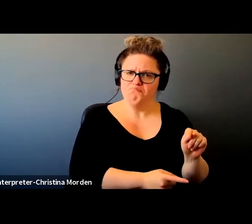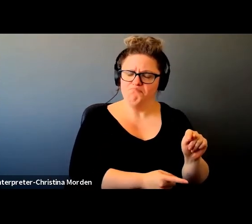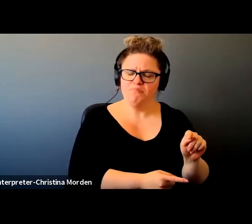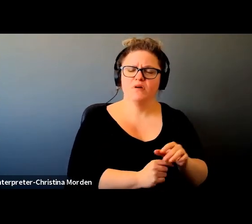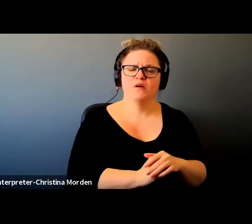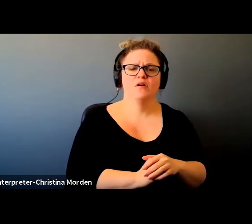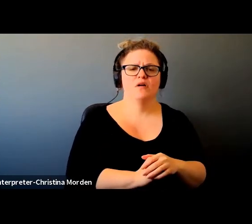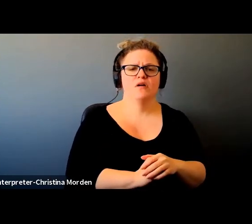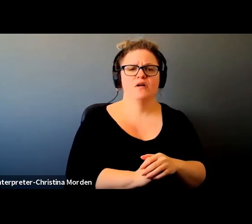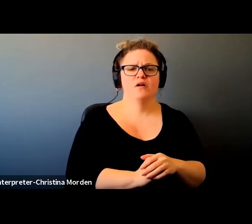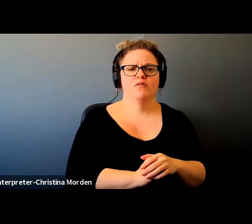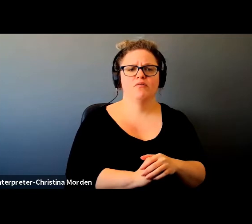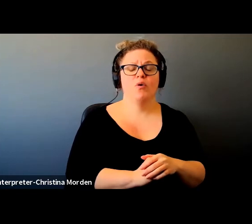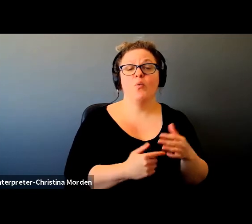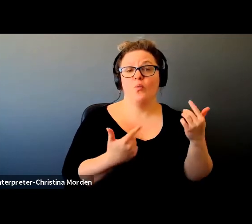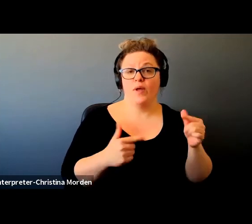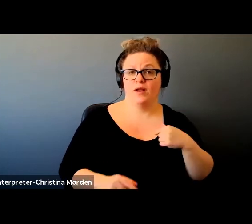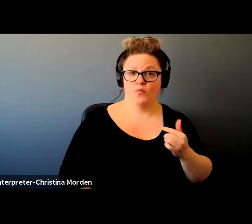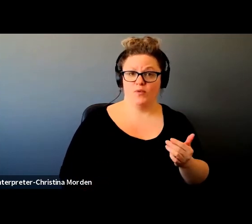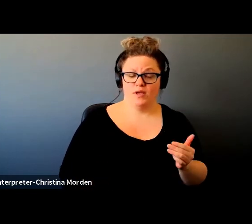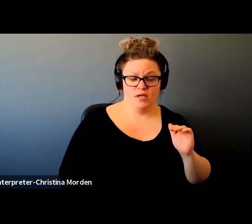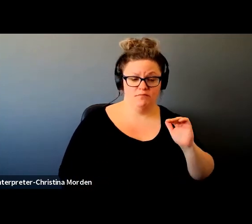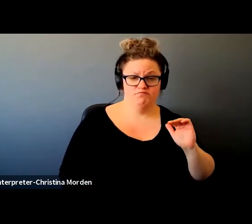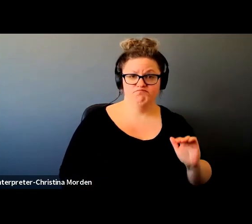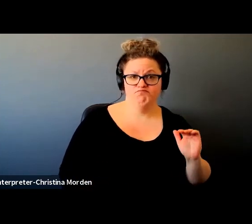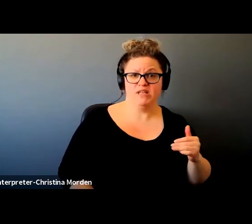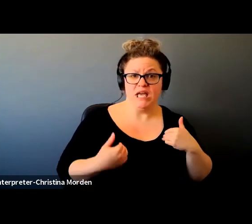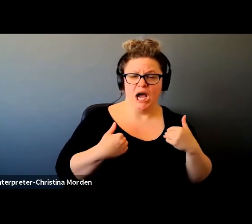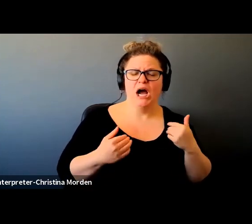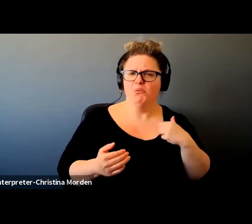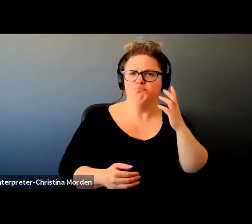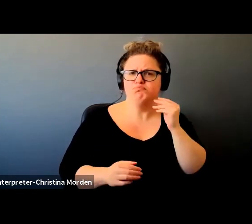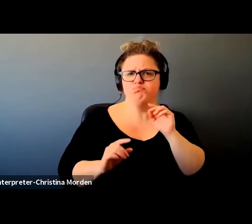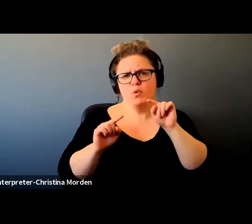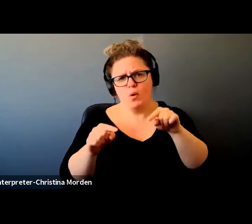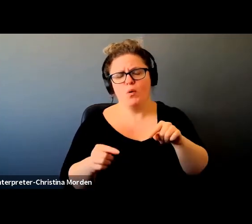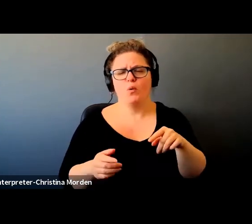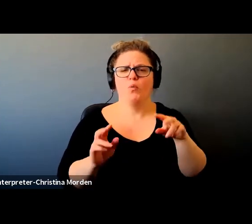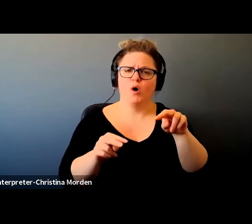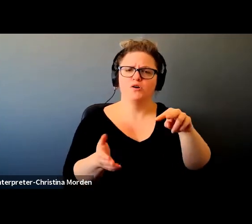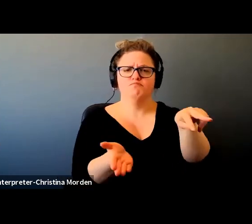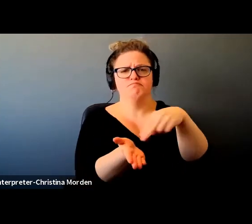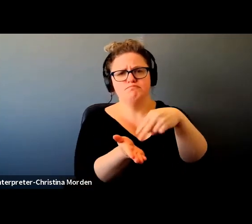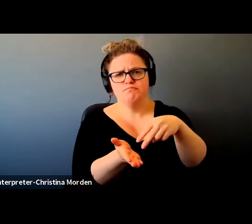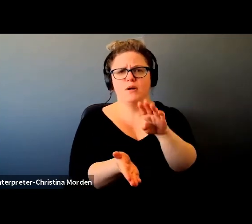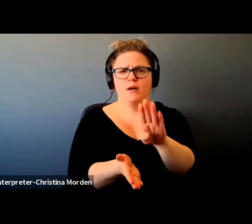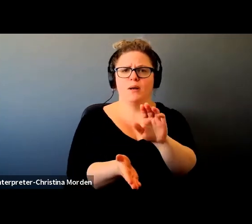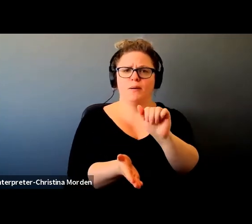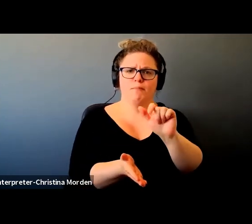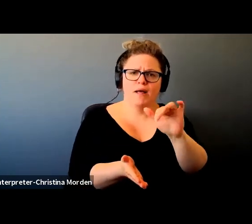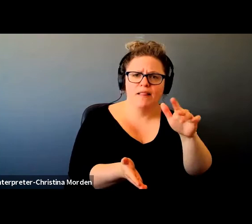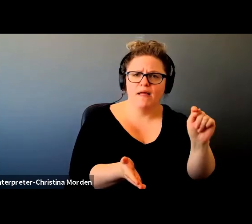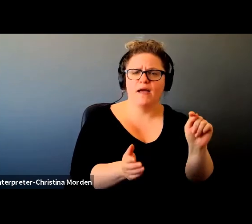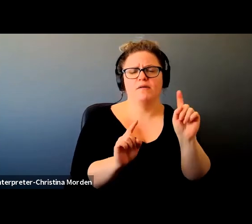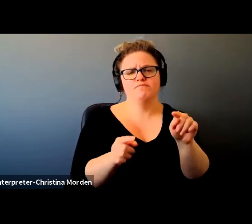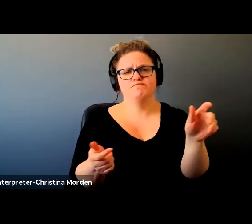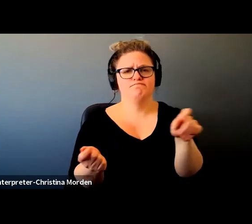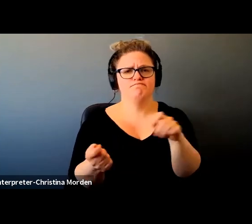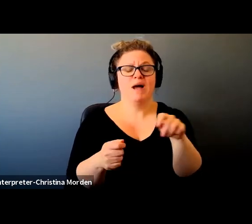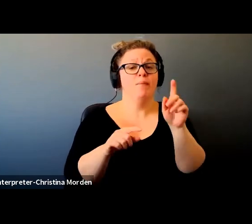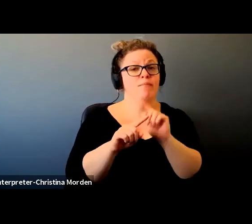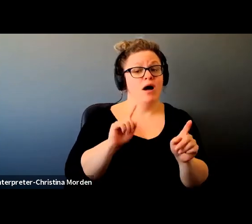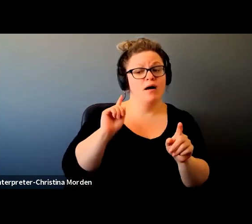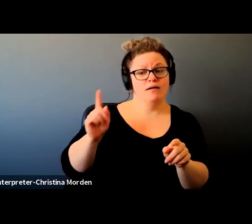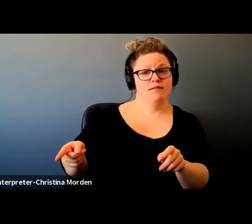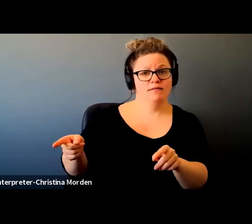And because of my grandmother, when I was very young, I went to the ballet, I went to the symphony. So that was sort of sanctioned art. But because of the religious